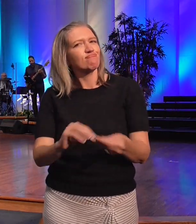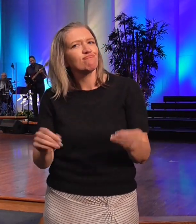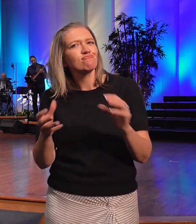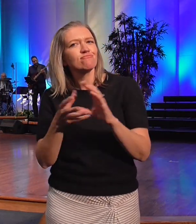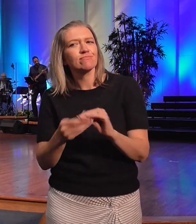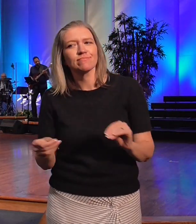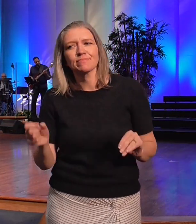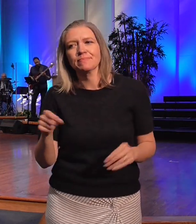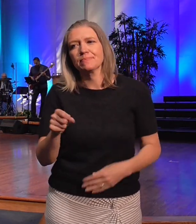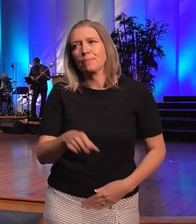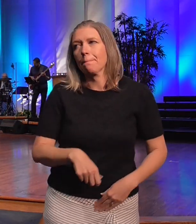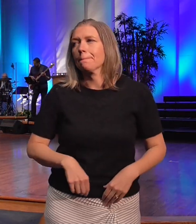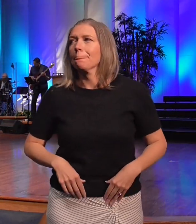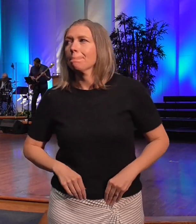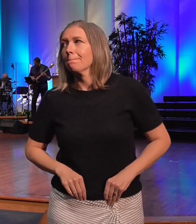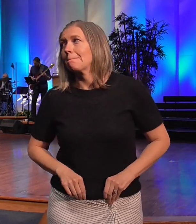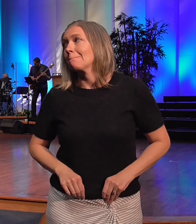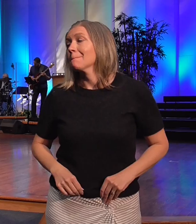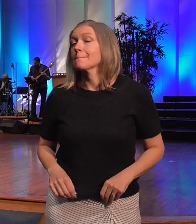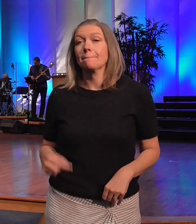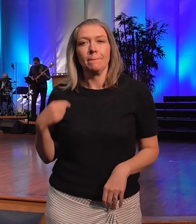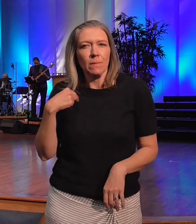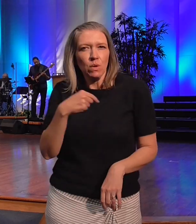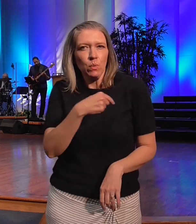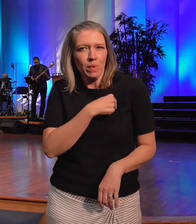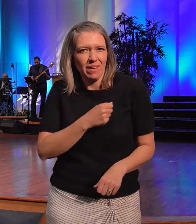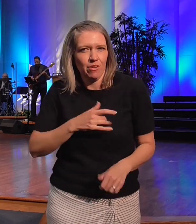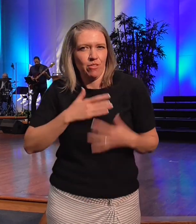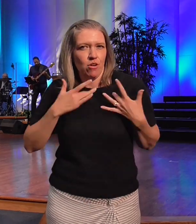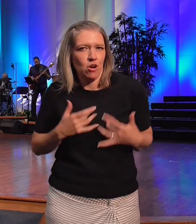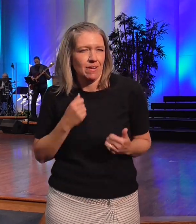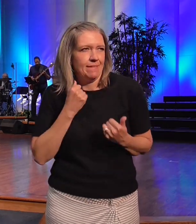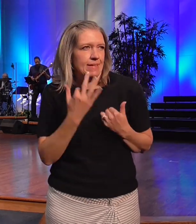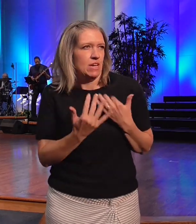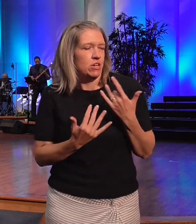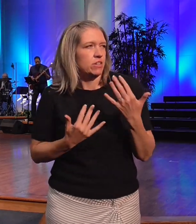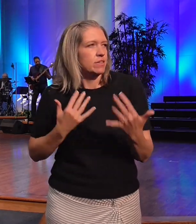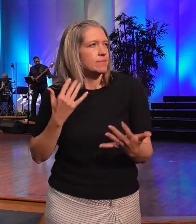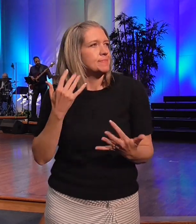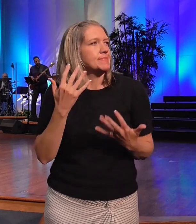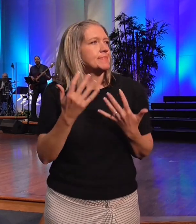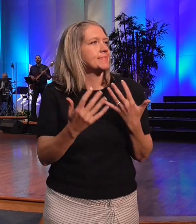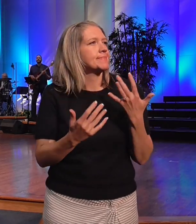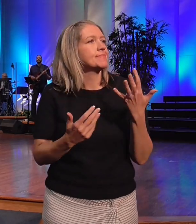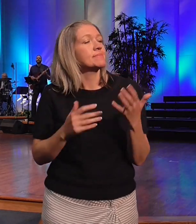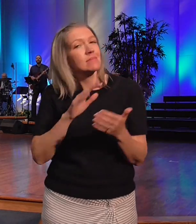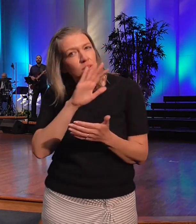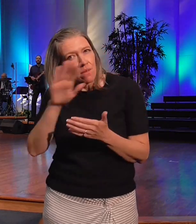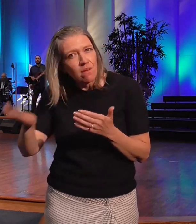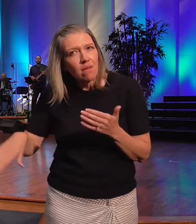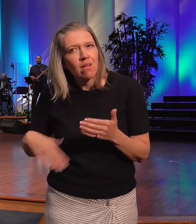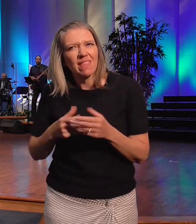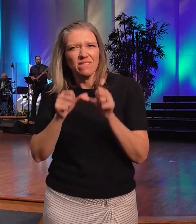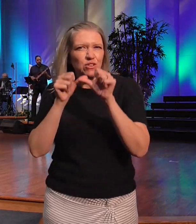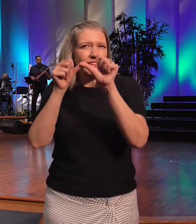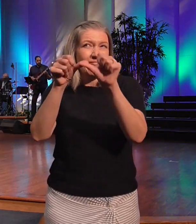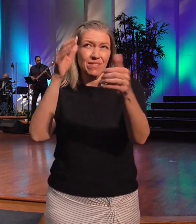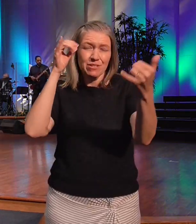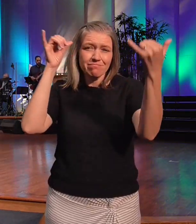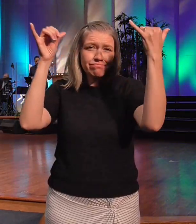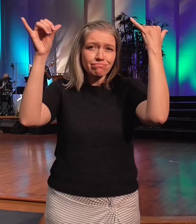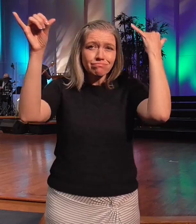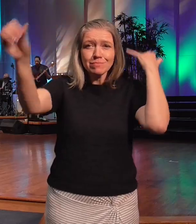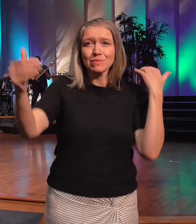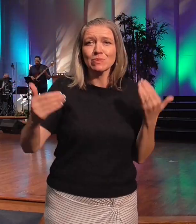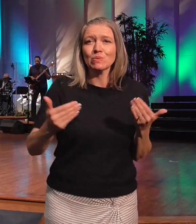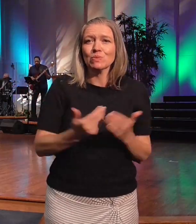voices, yeah. We're the fire of the heart, and all of forever in a brand